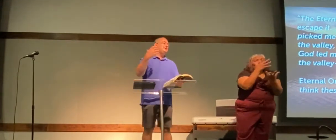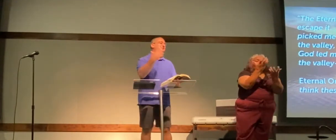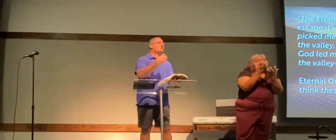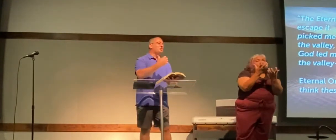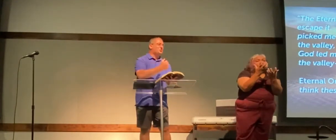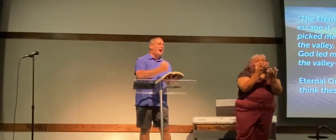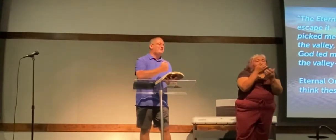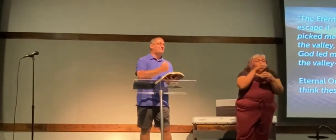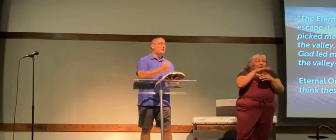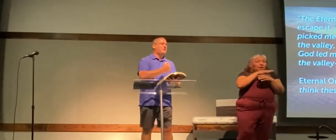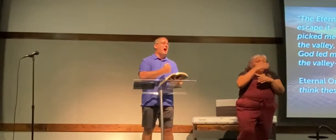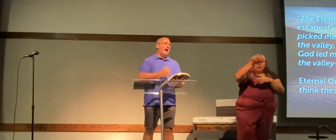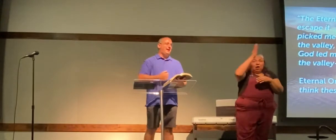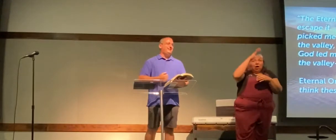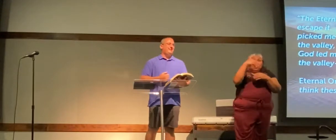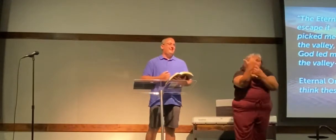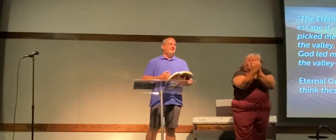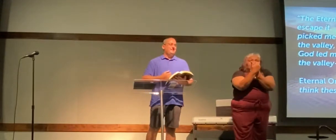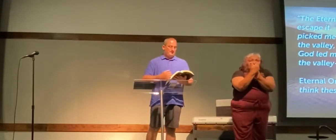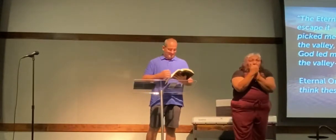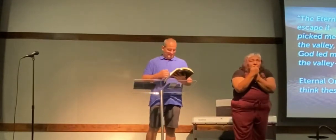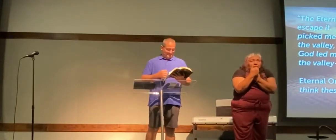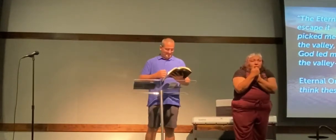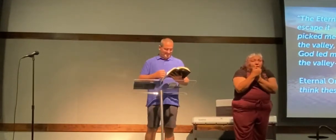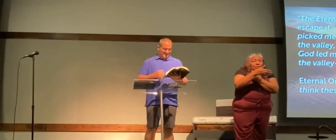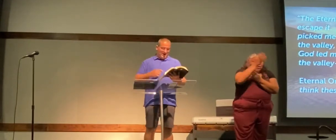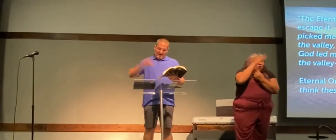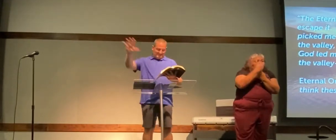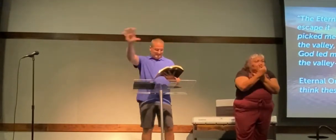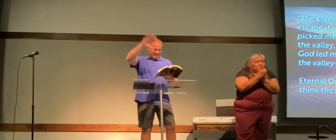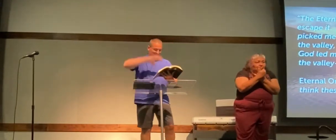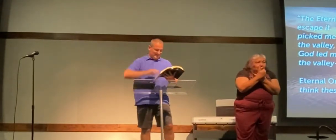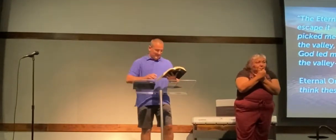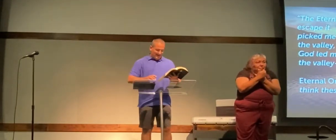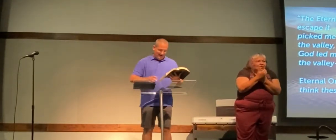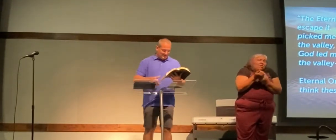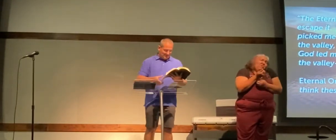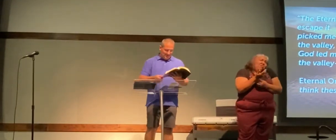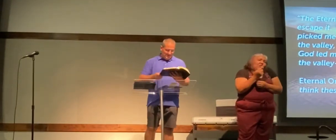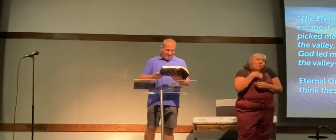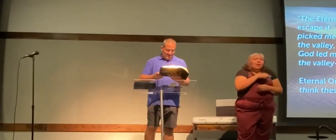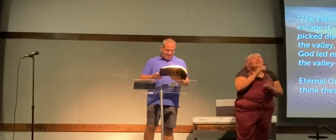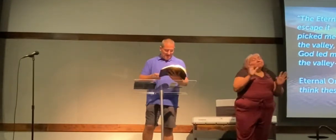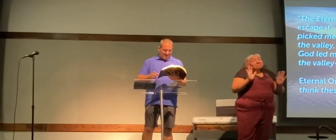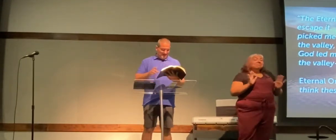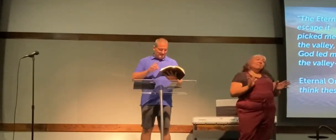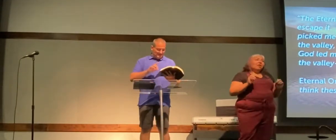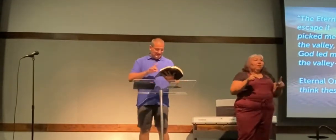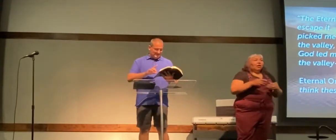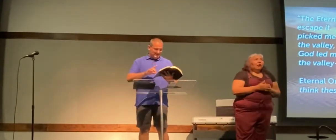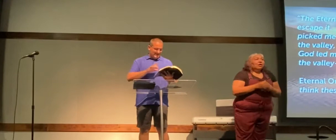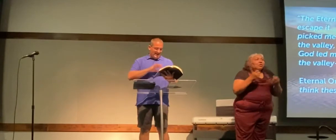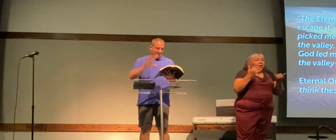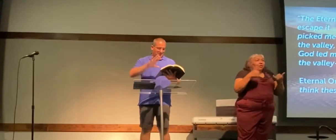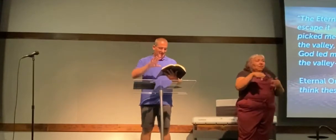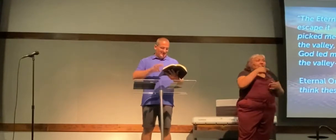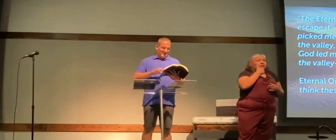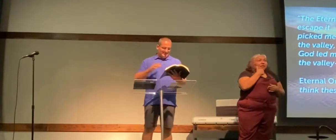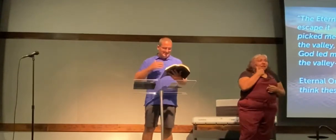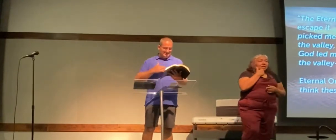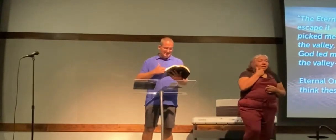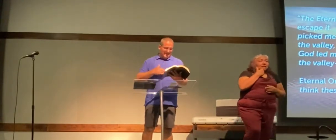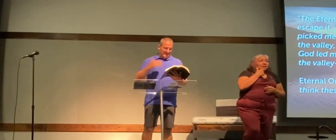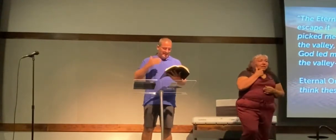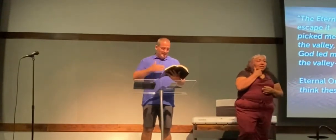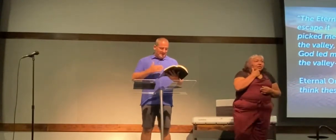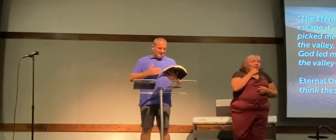in the eternal grasp of God? Amen. All right, just a few of us. All right, that's cool. That's right, right? So it says this. I'm going to read it again